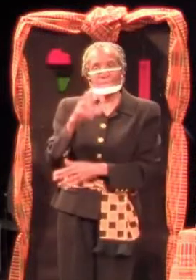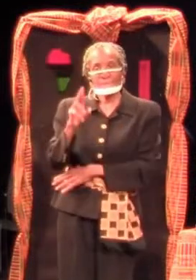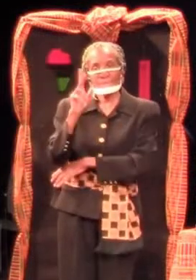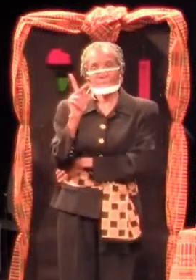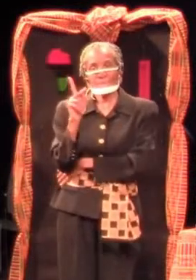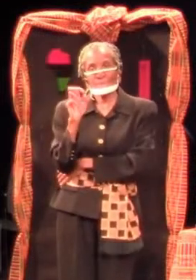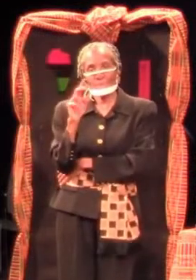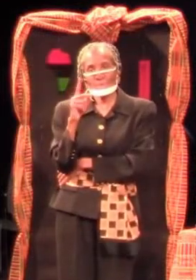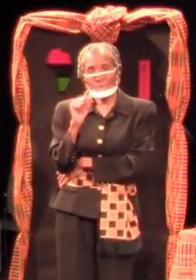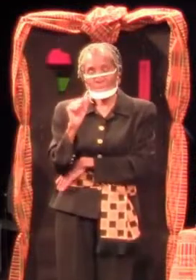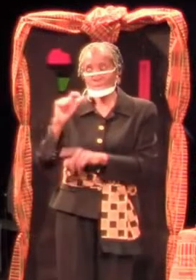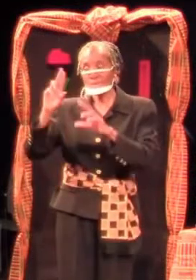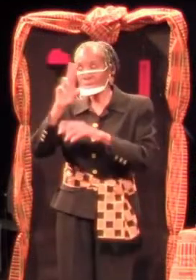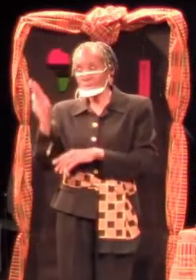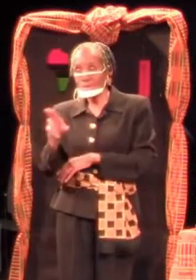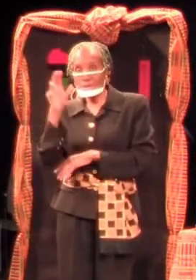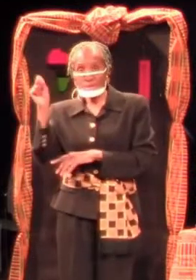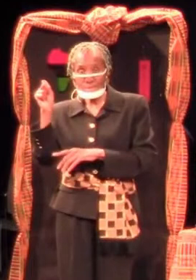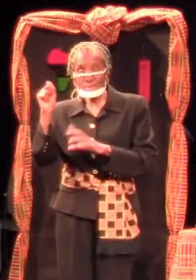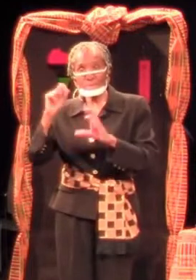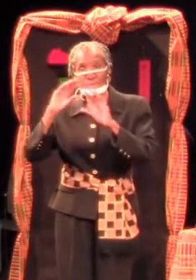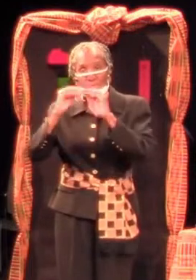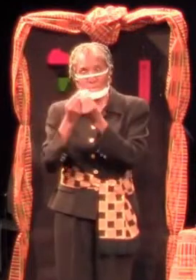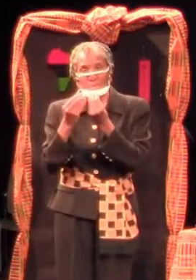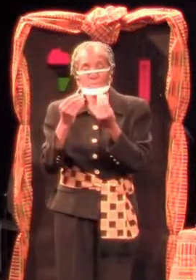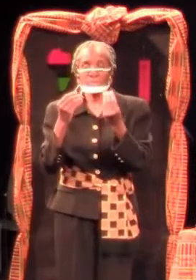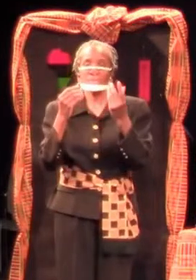and the US organization introduced Kwanzaa.